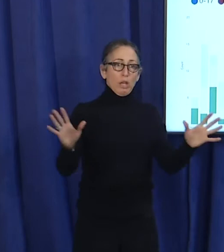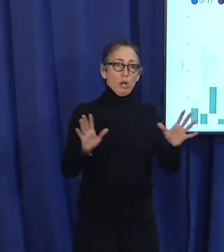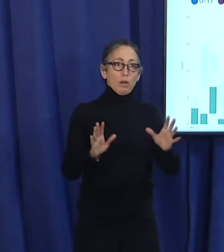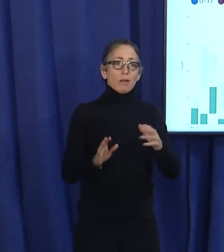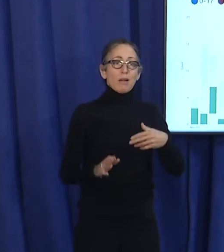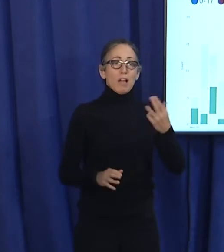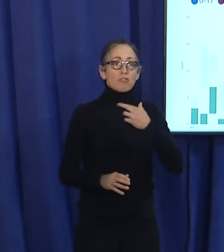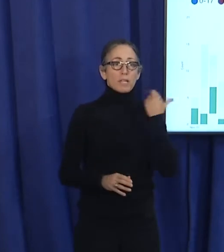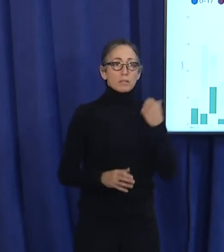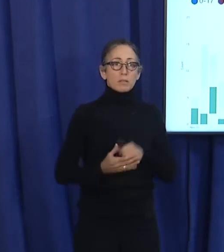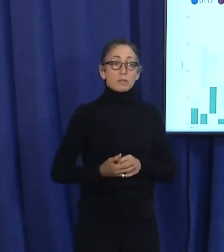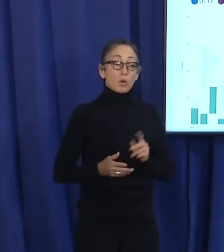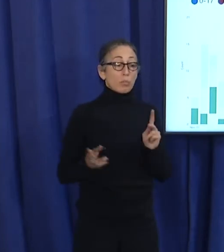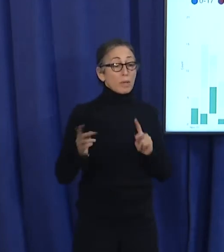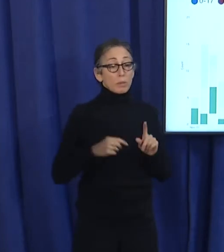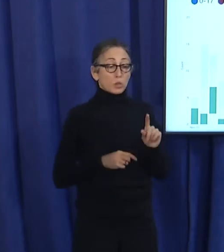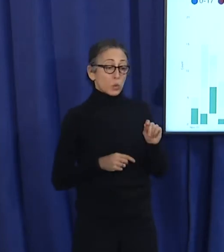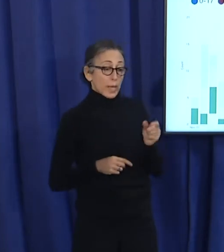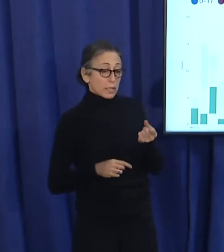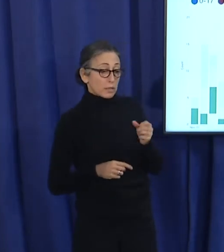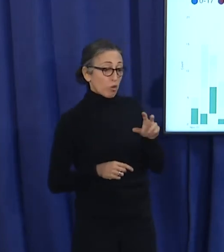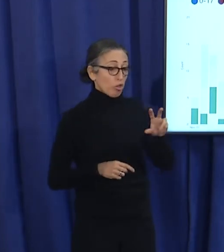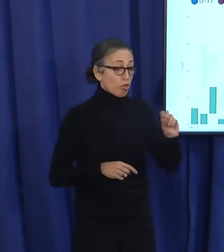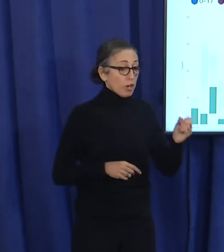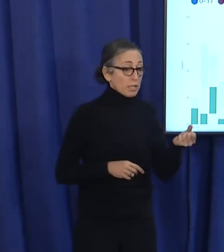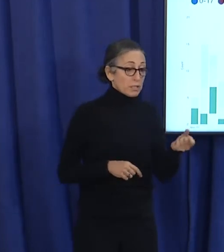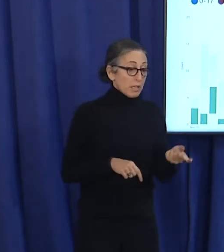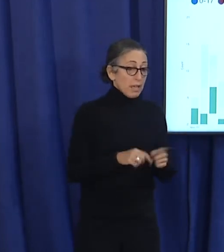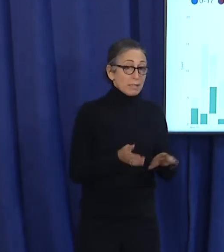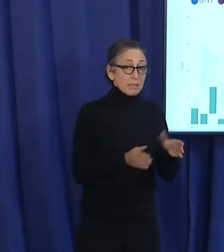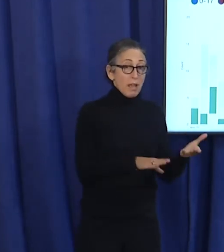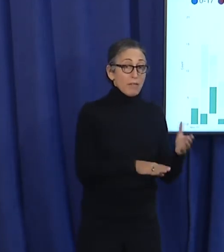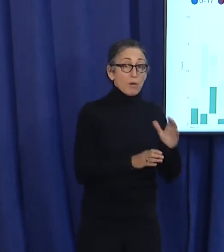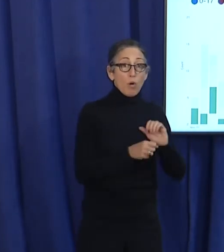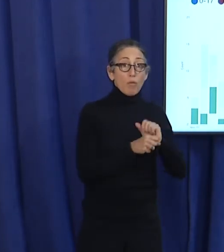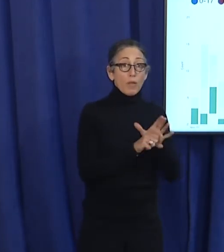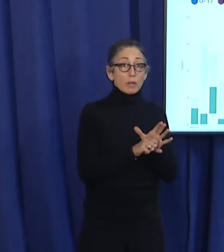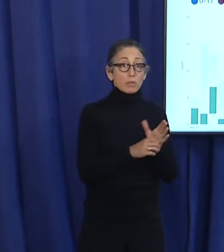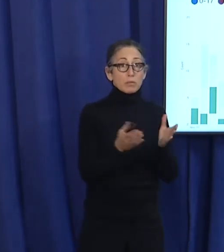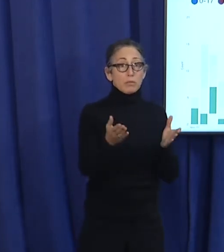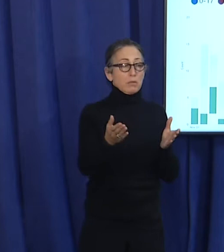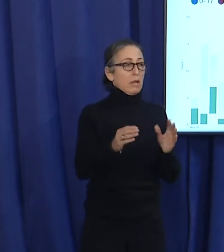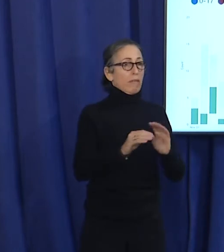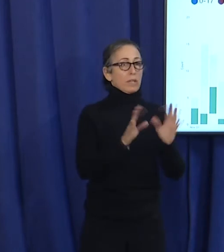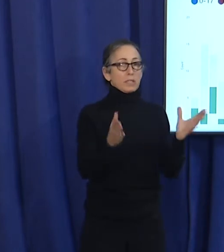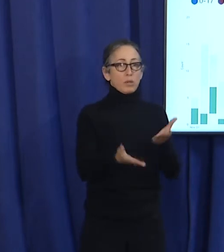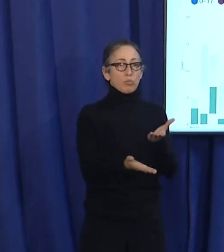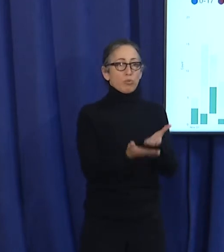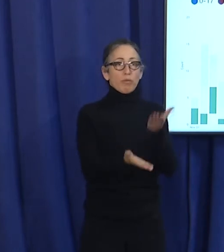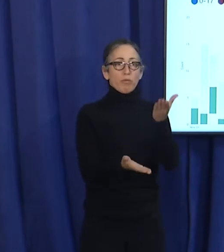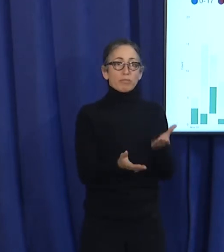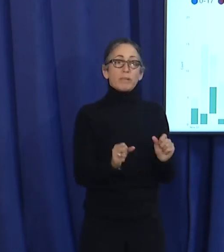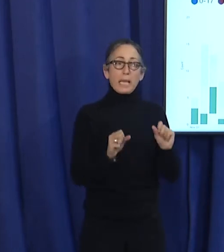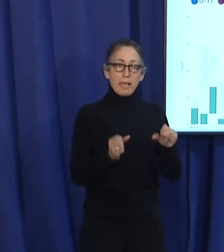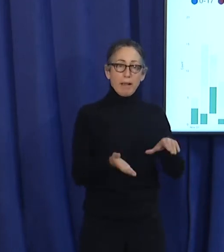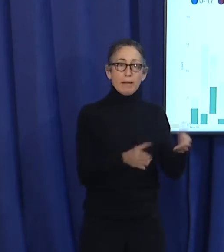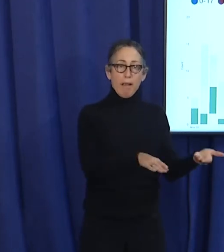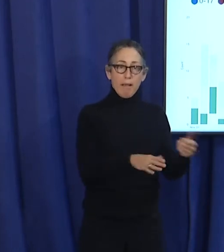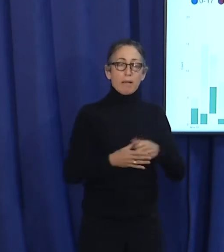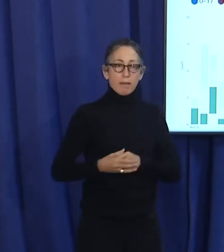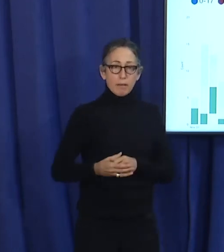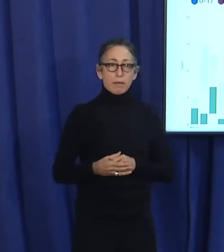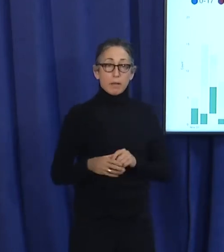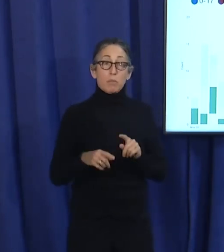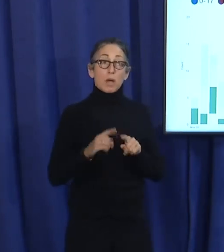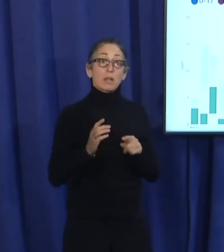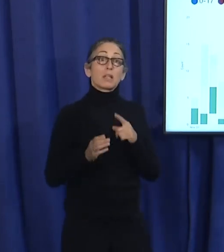say folks in their 20s, folks in their 30s can't die of COVID. This obviously proves that that is unfortunately not true, but it